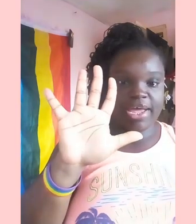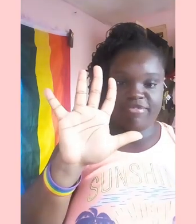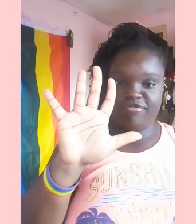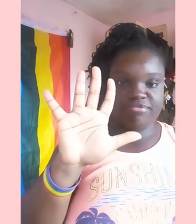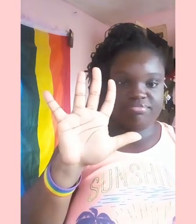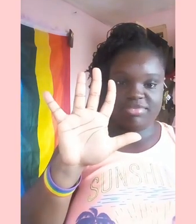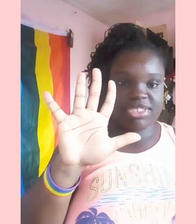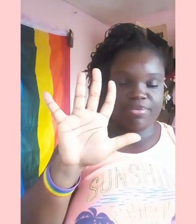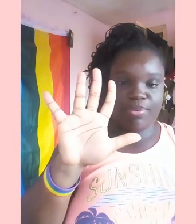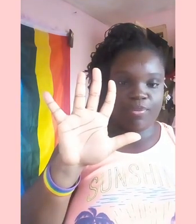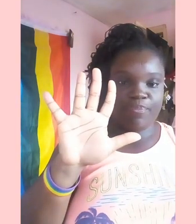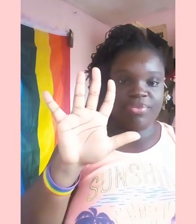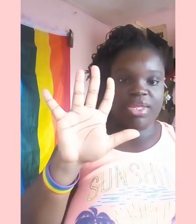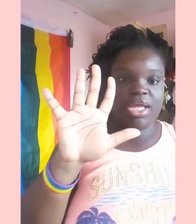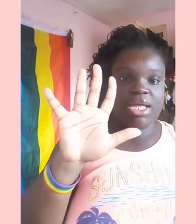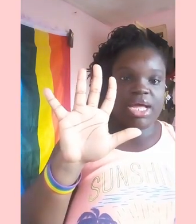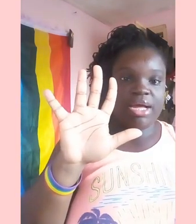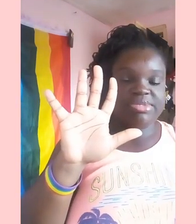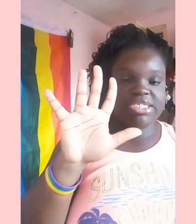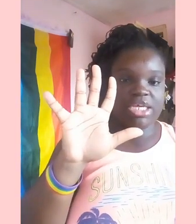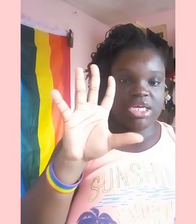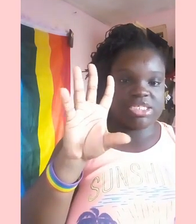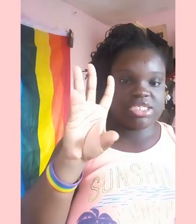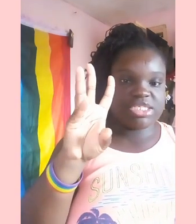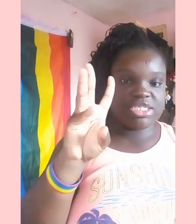5, simple. 6,